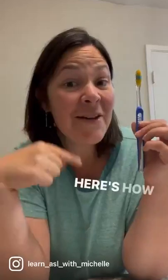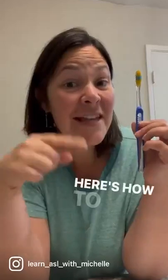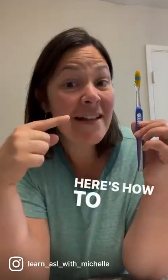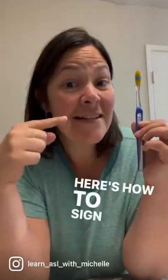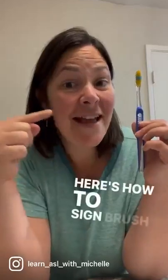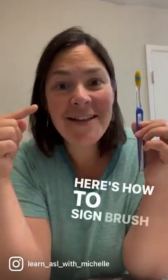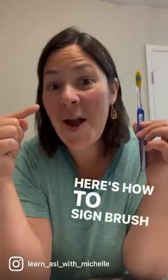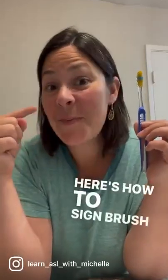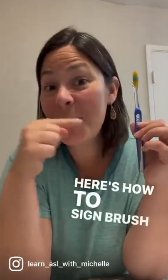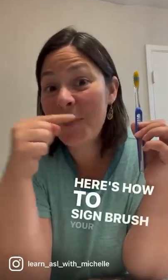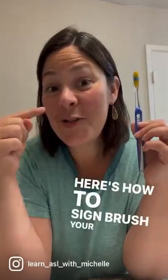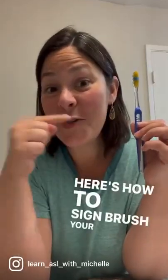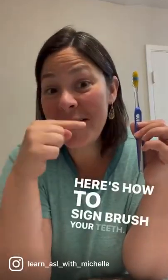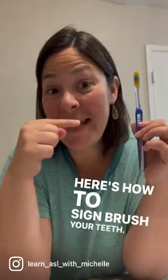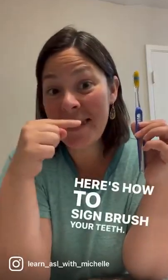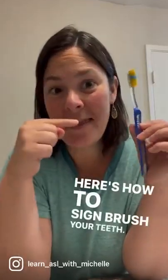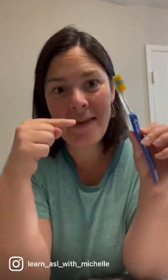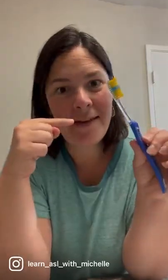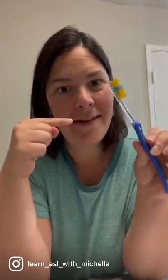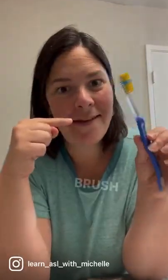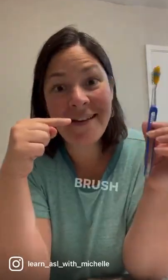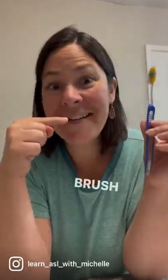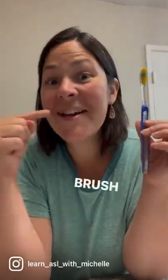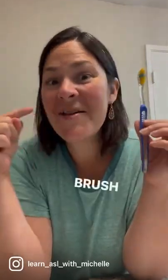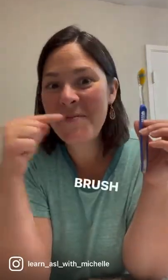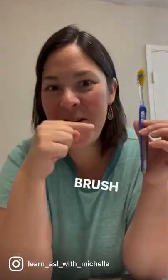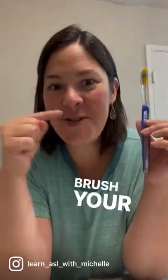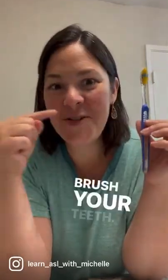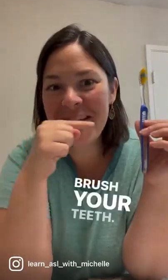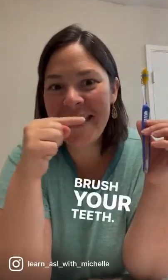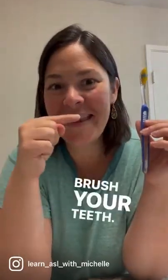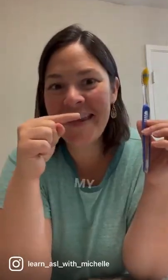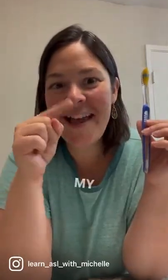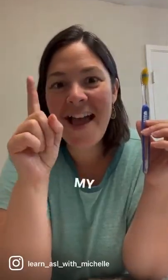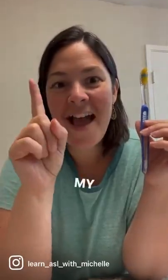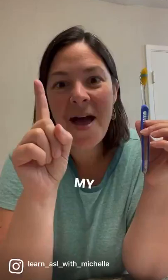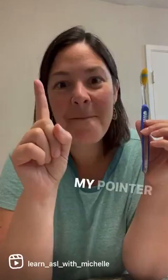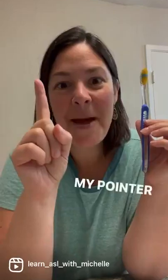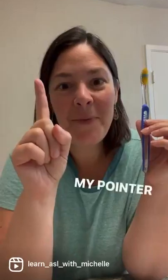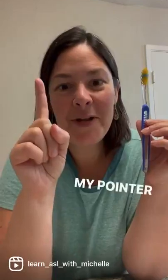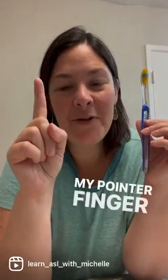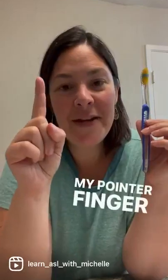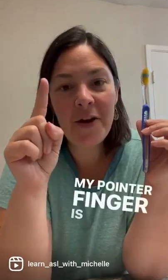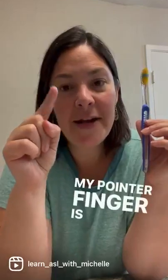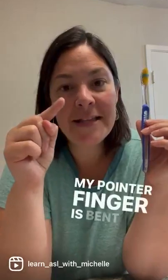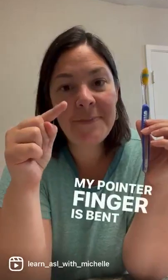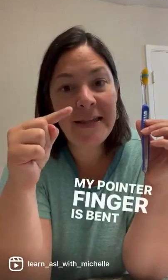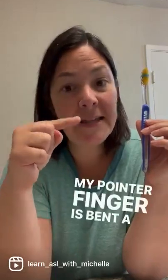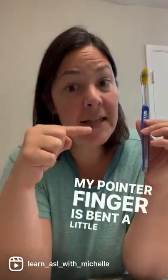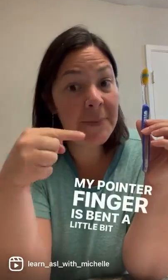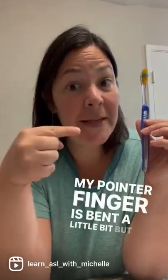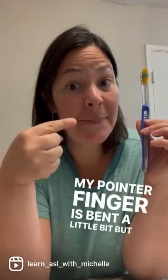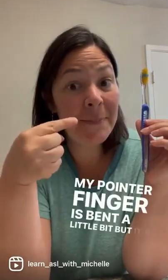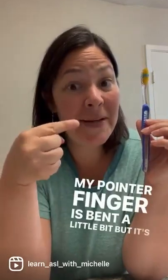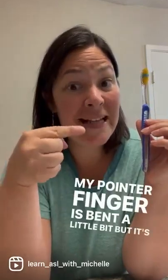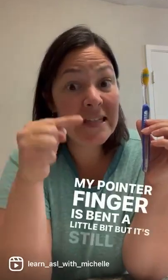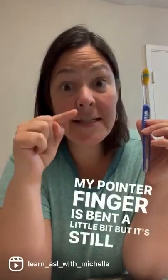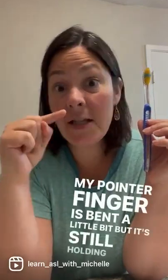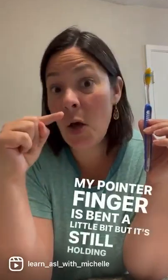Here's how to sign brush your teeth. Brush your teeth. My pointer finger is bent a little bit, but it's still